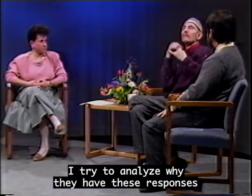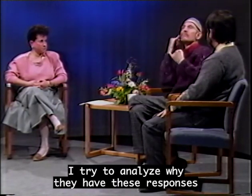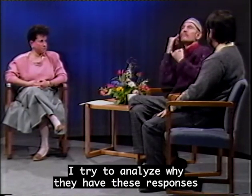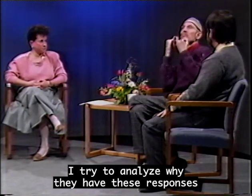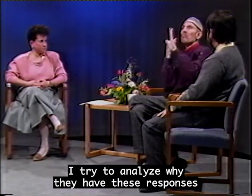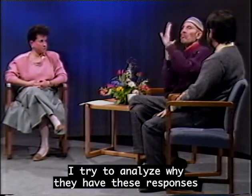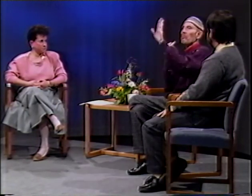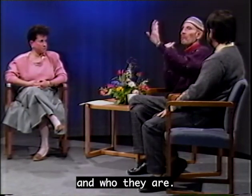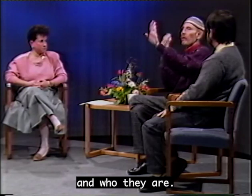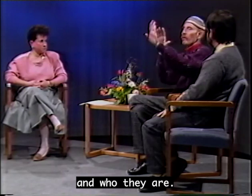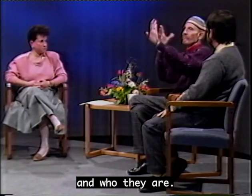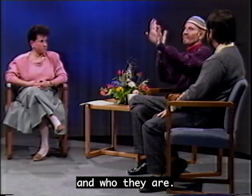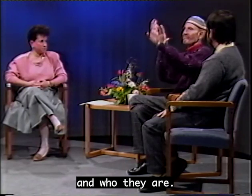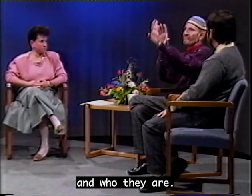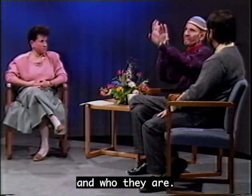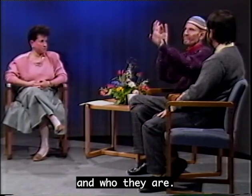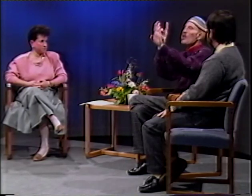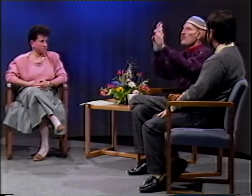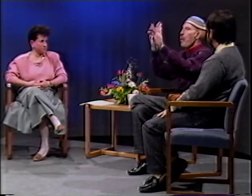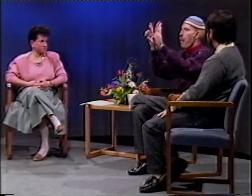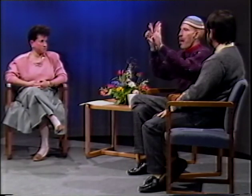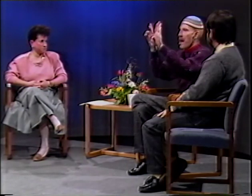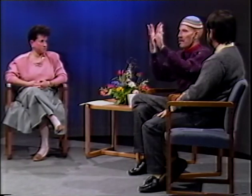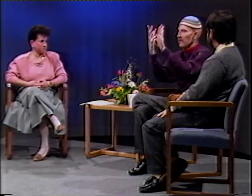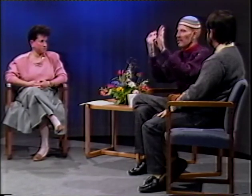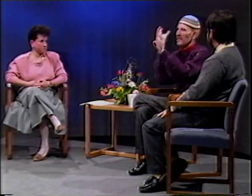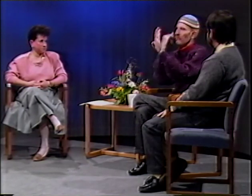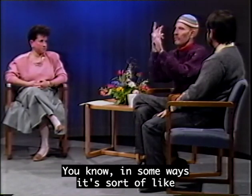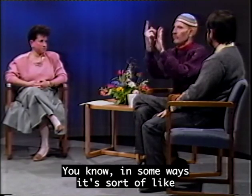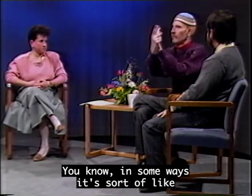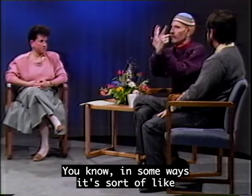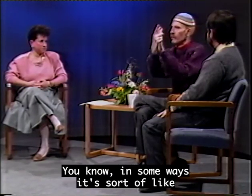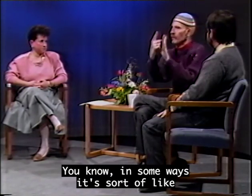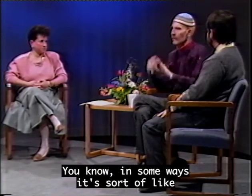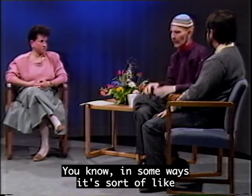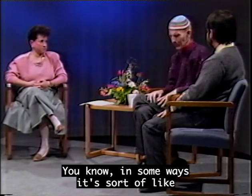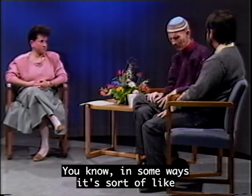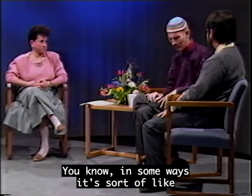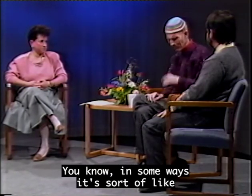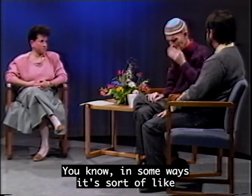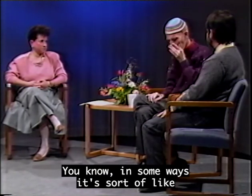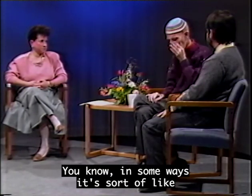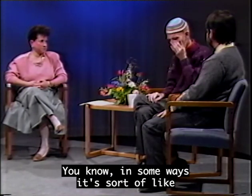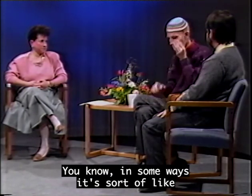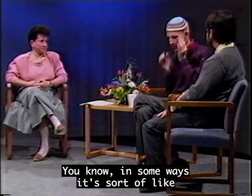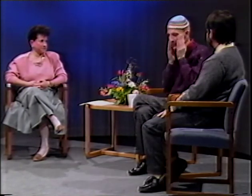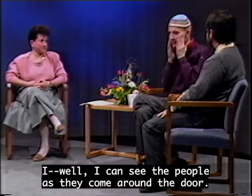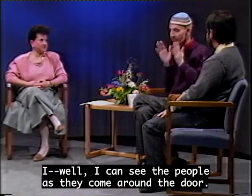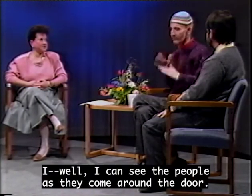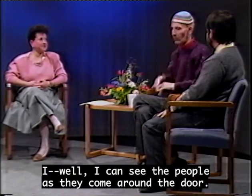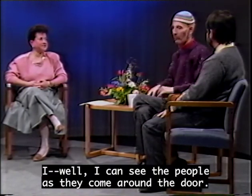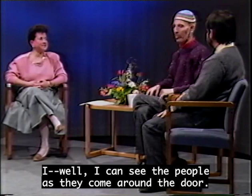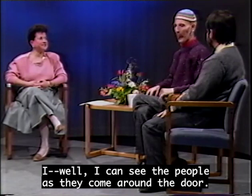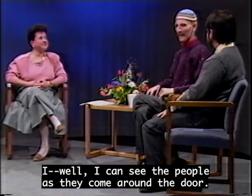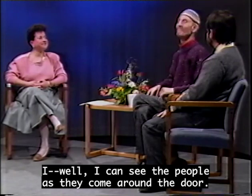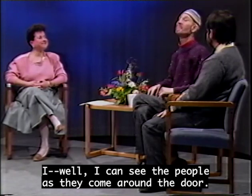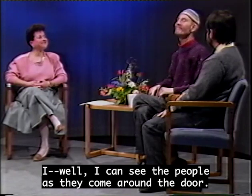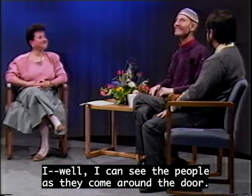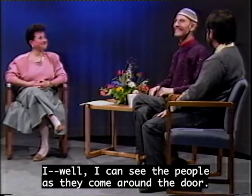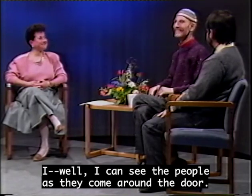these responses and who they are. You know, in some ways it's sort of like, I can see the people